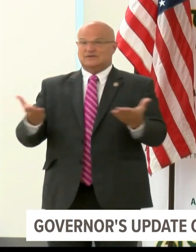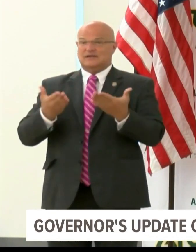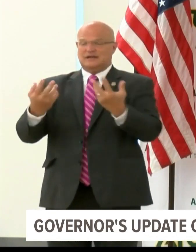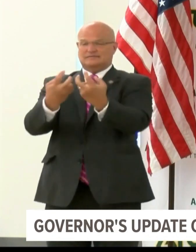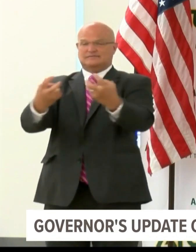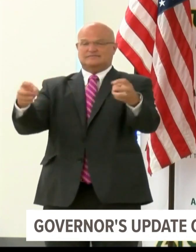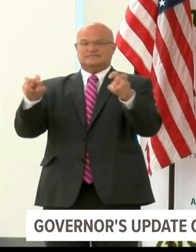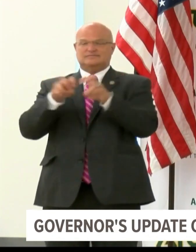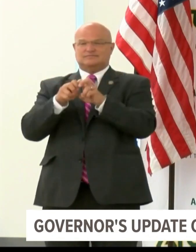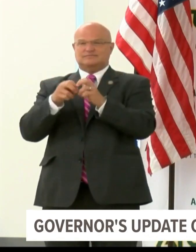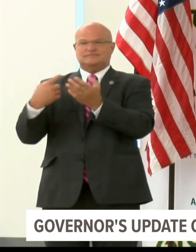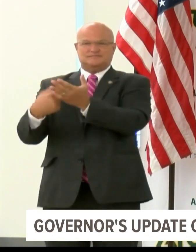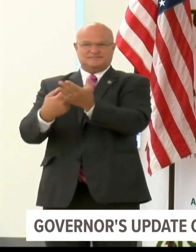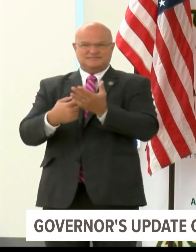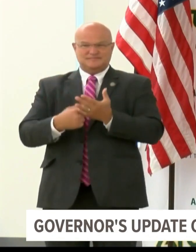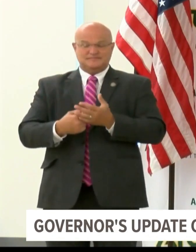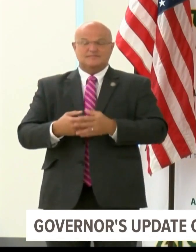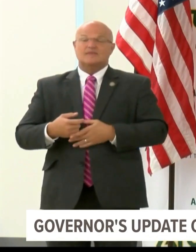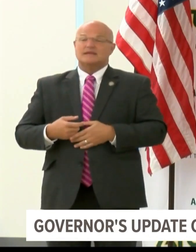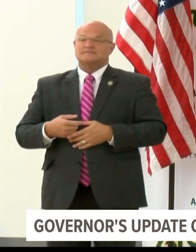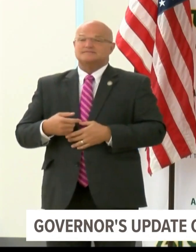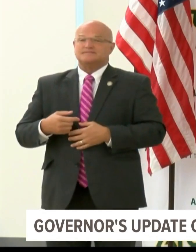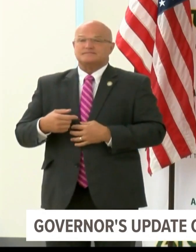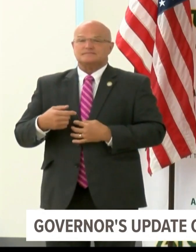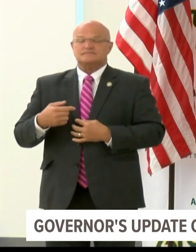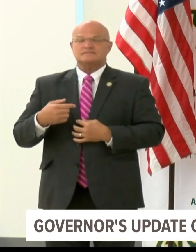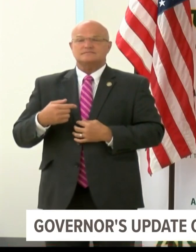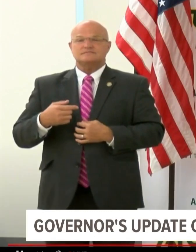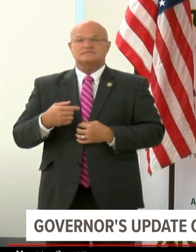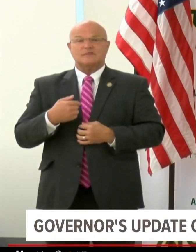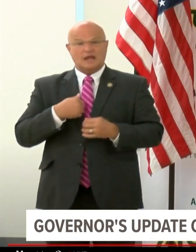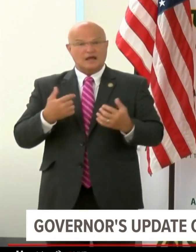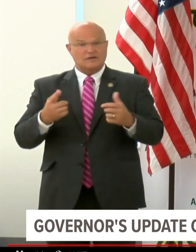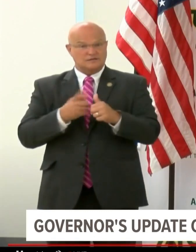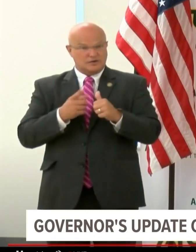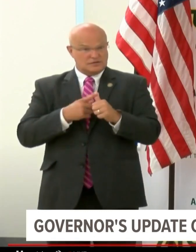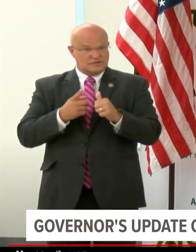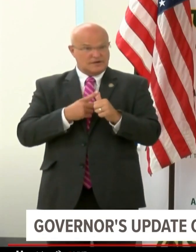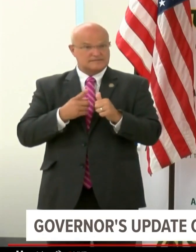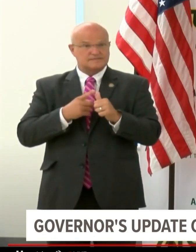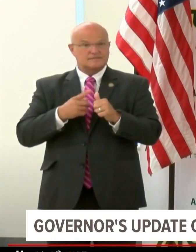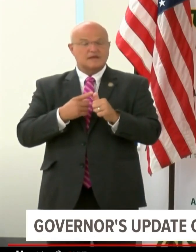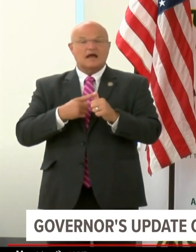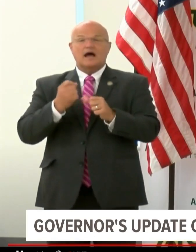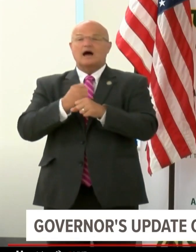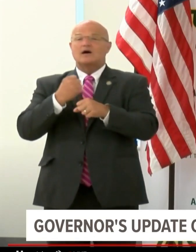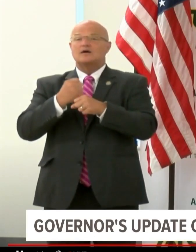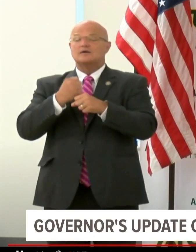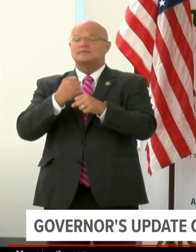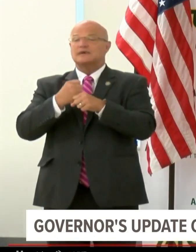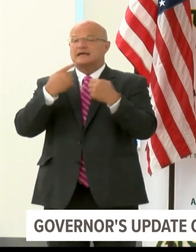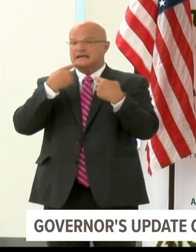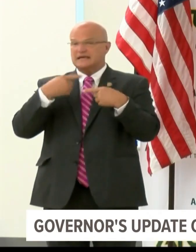and joined us. I did want to, first of all, make an